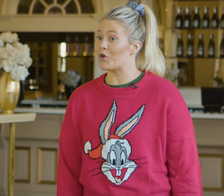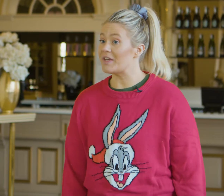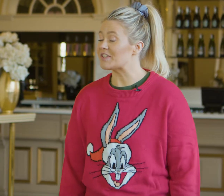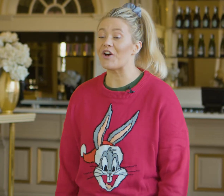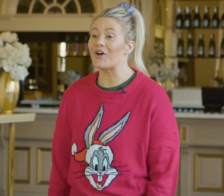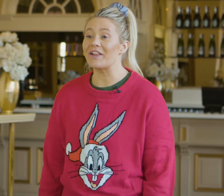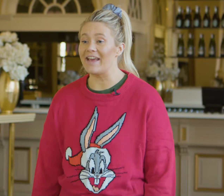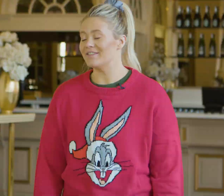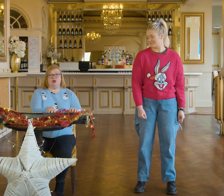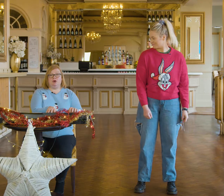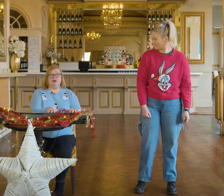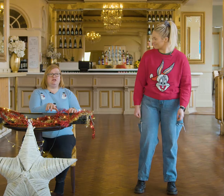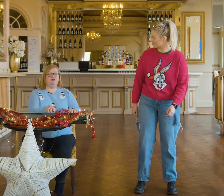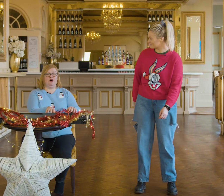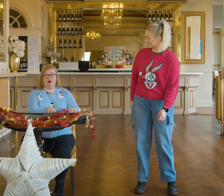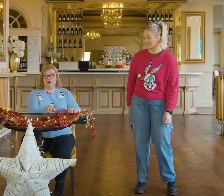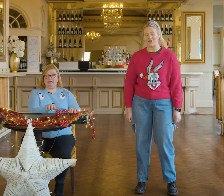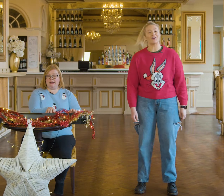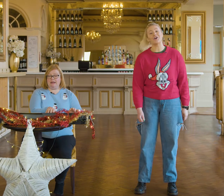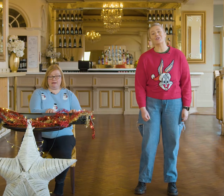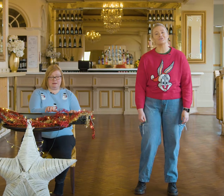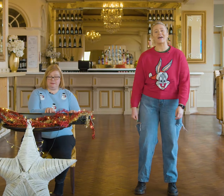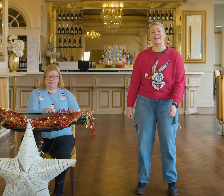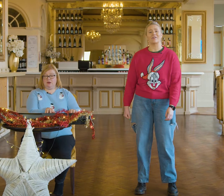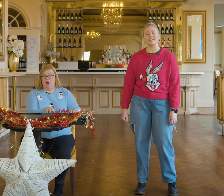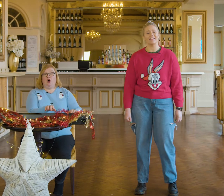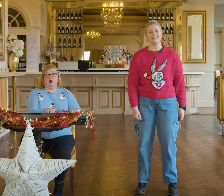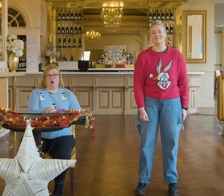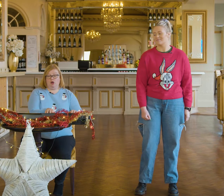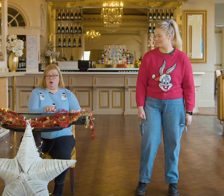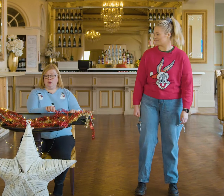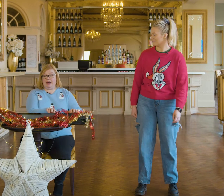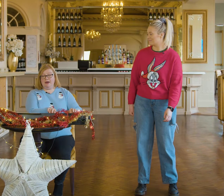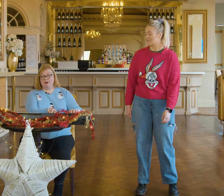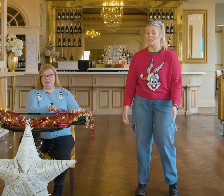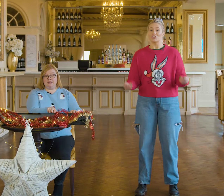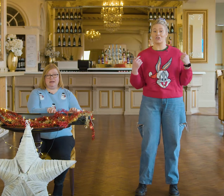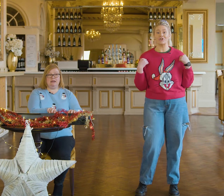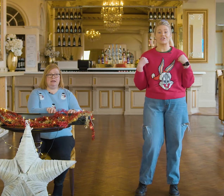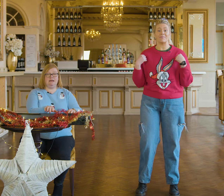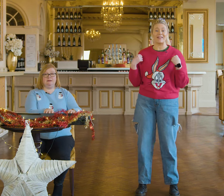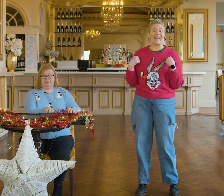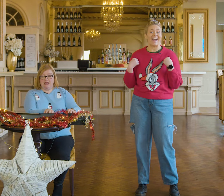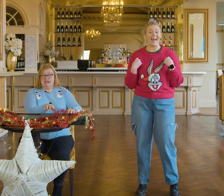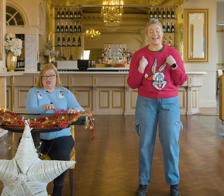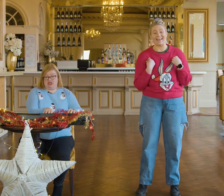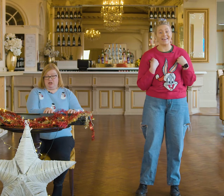is falling, Snow is falling all around me. all around me. Children playing,